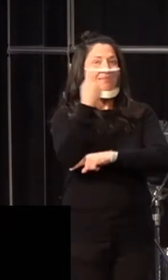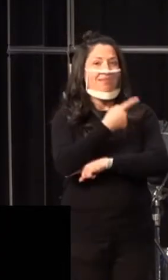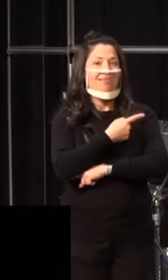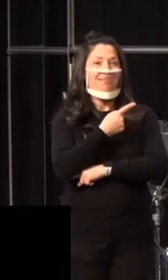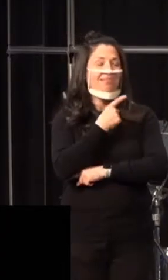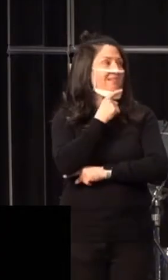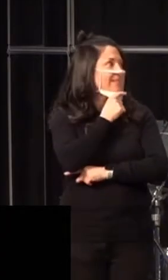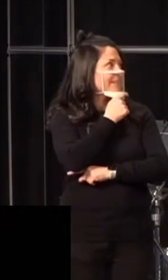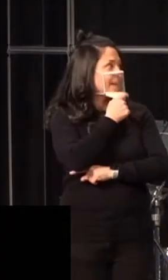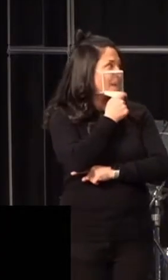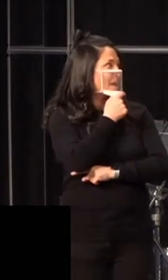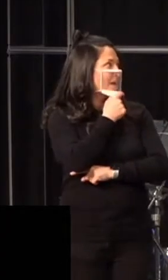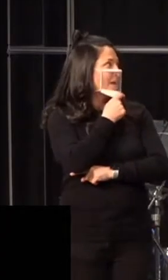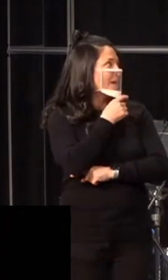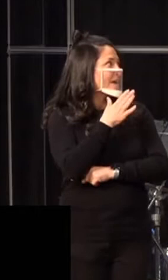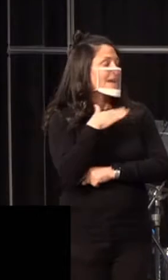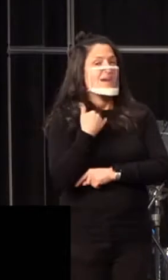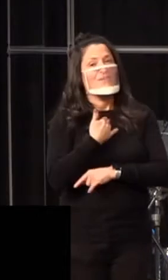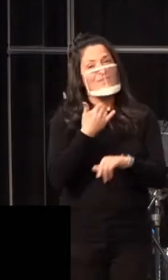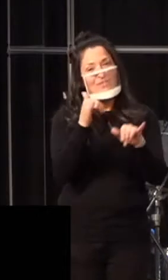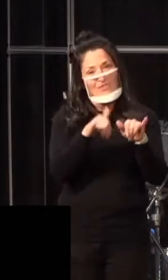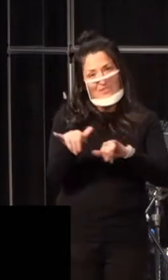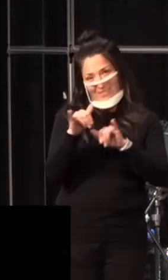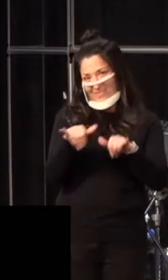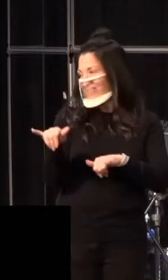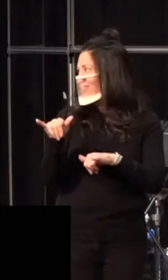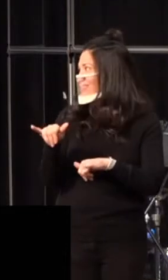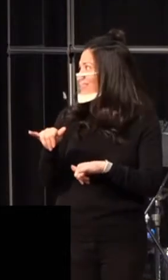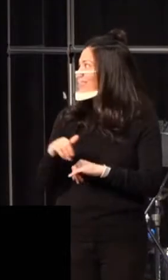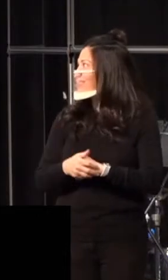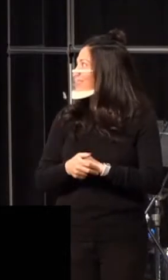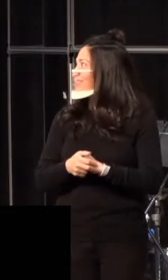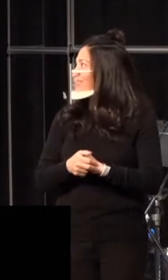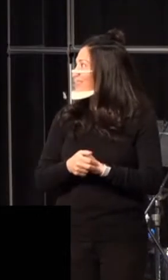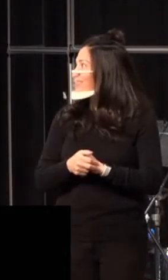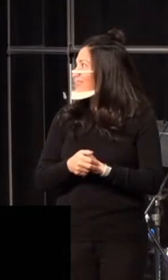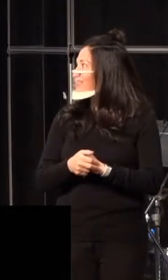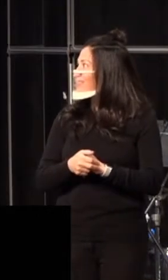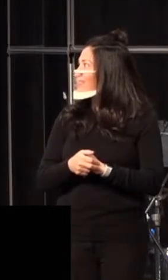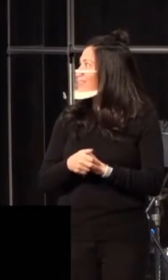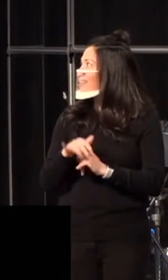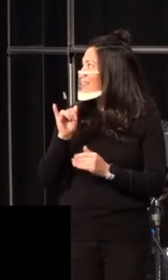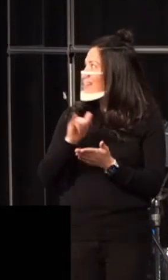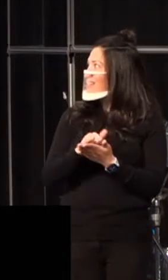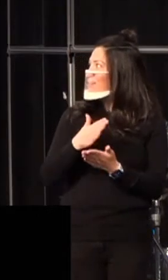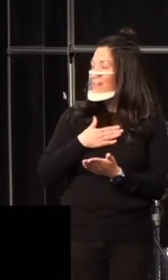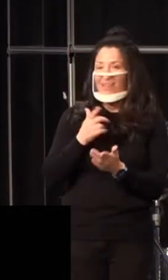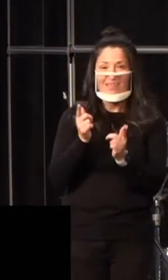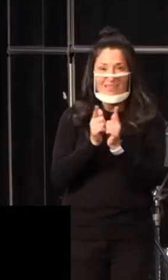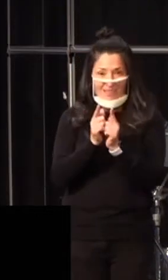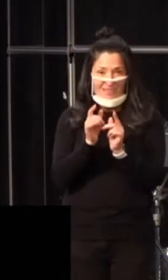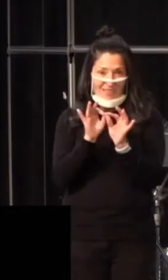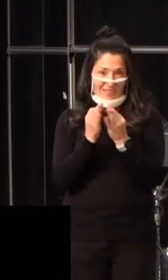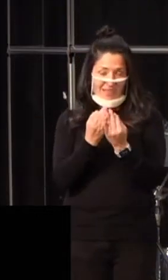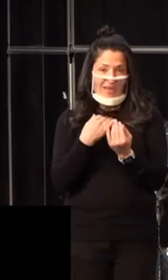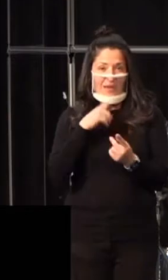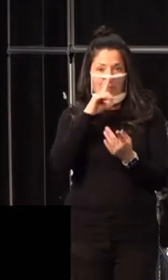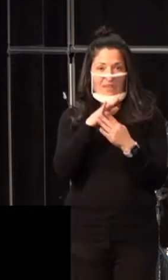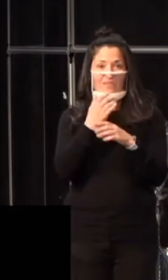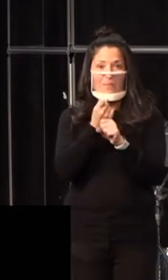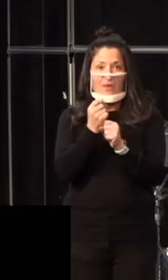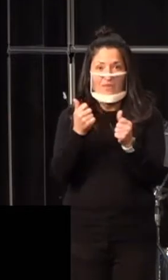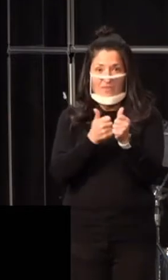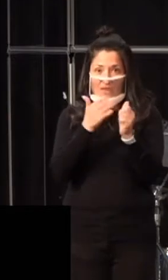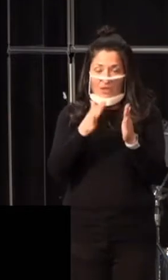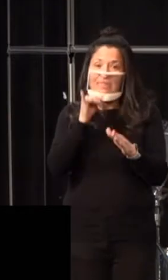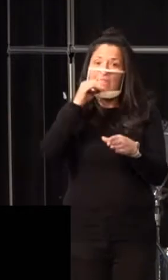Jackets. So it's become a tradition for us, which is fun. So that's a little bit about my family. I believe making disciples starts in the home, and so